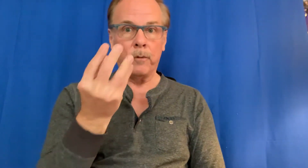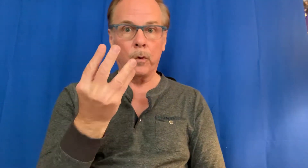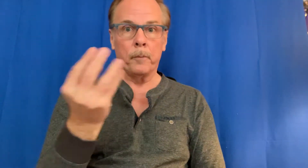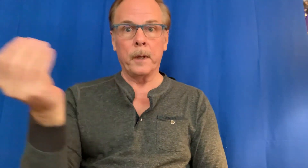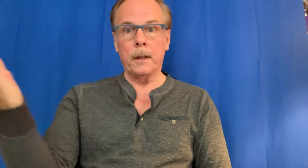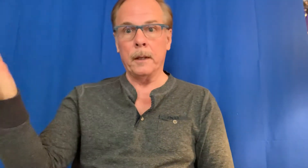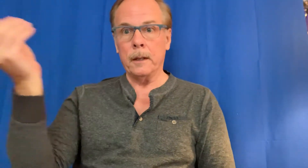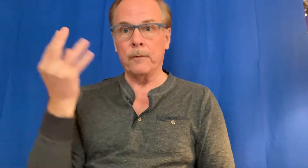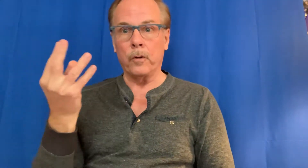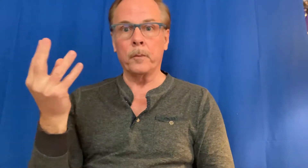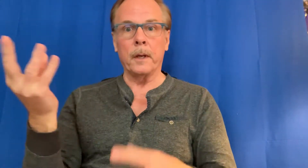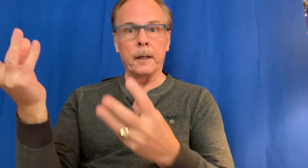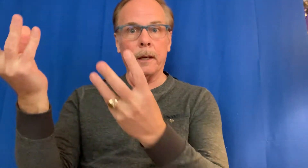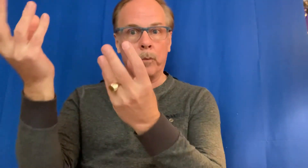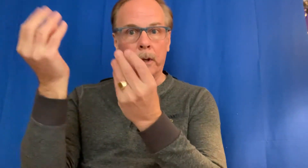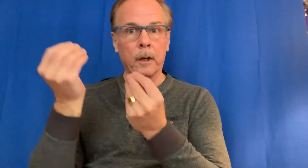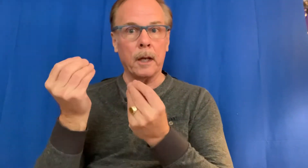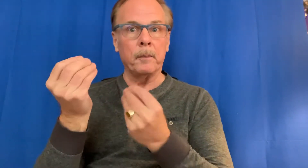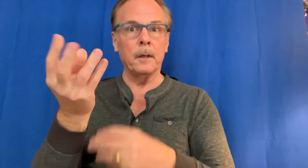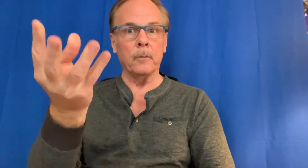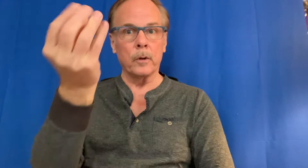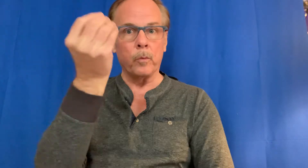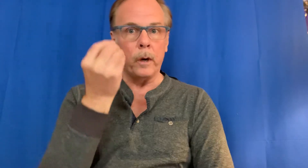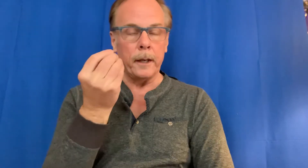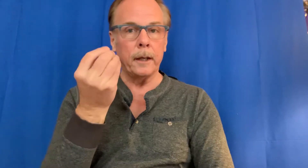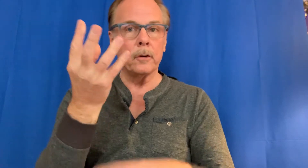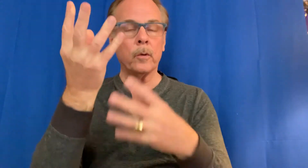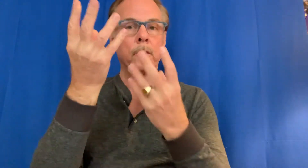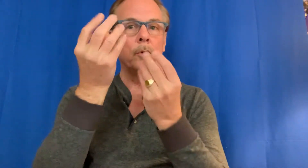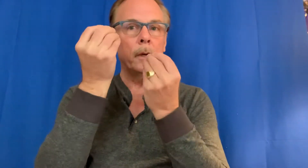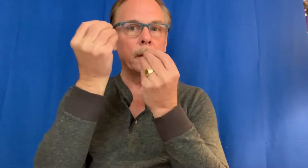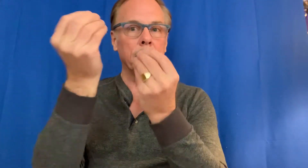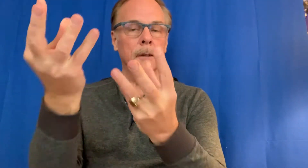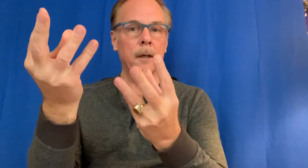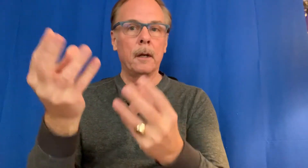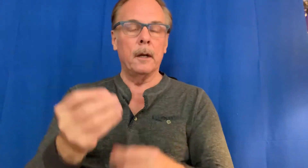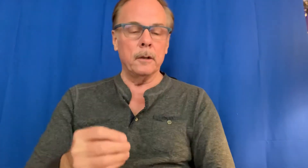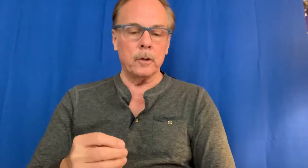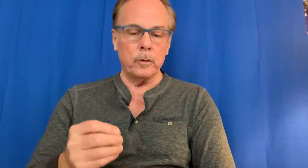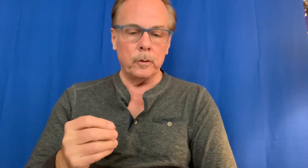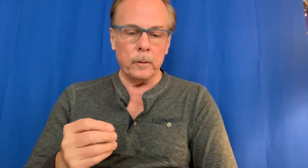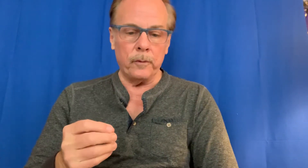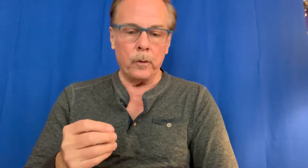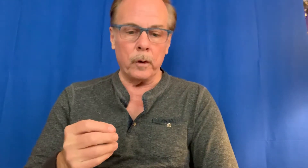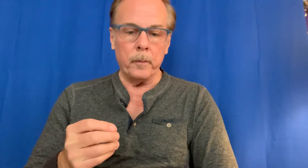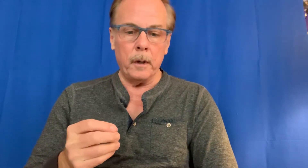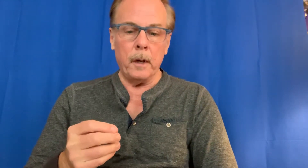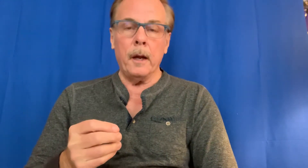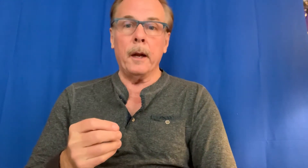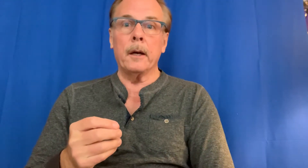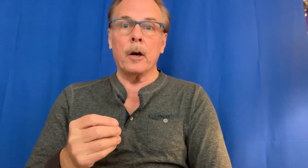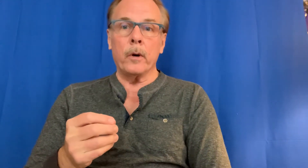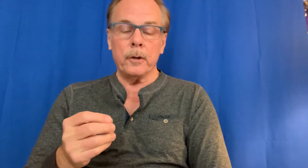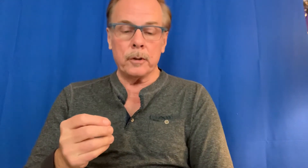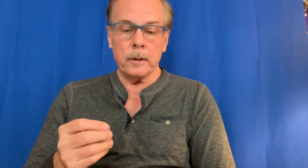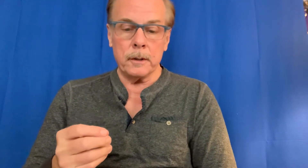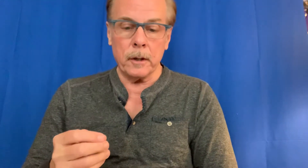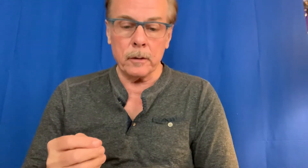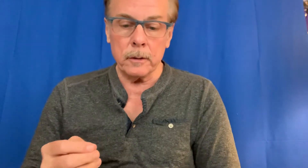inform me again. It can be done with one hand or with two hands. So to inform, narration, tell